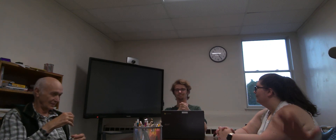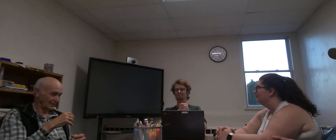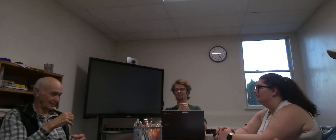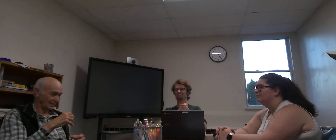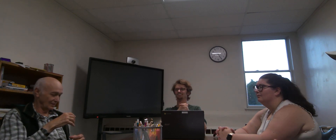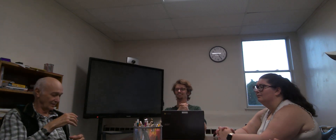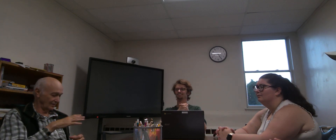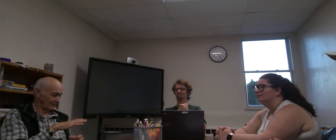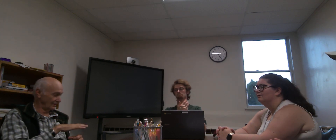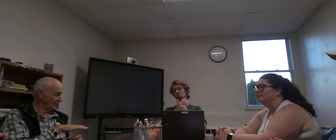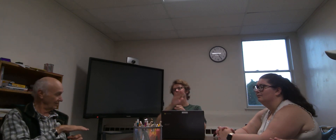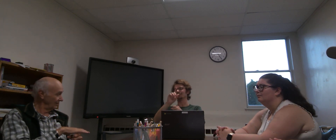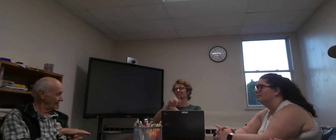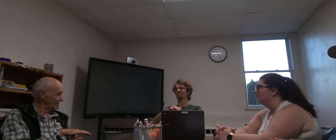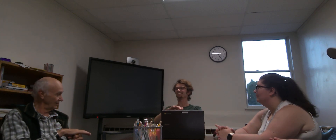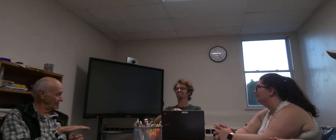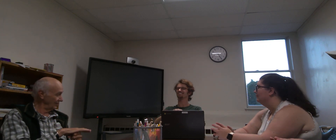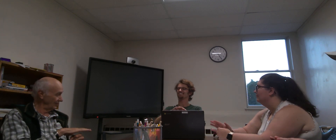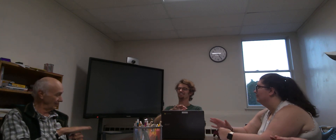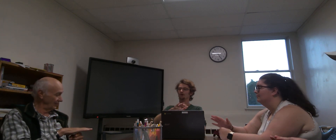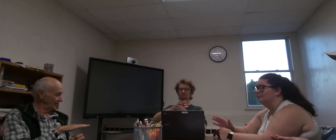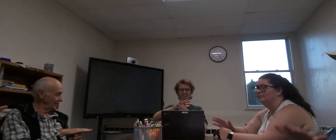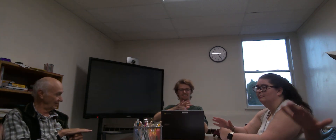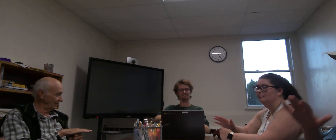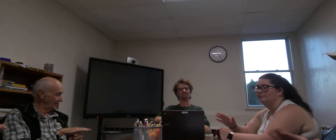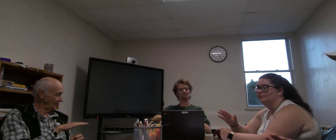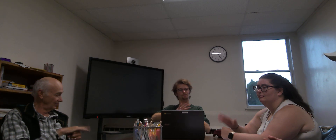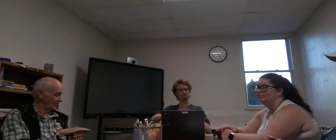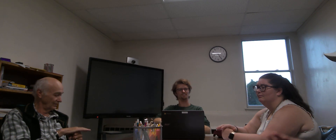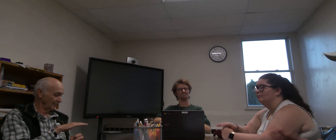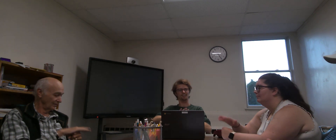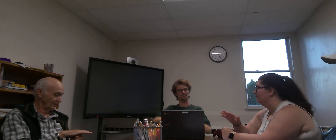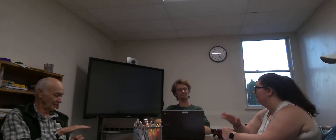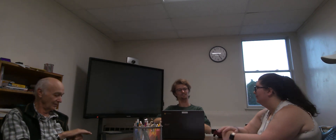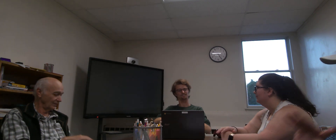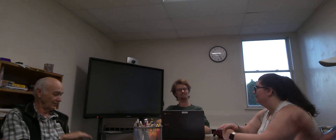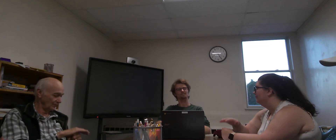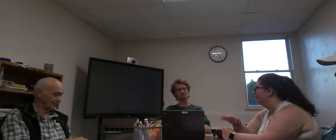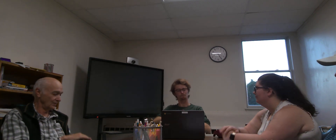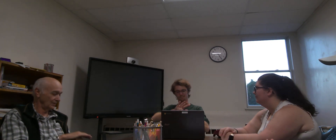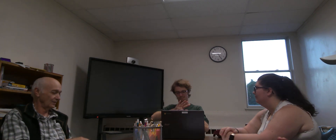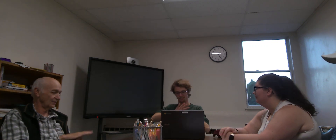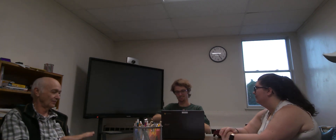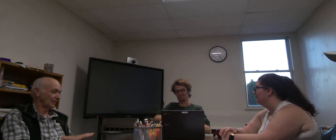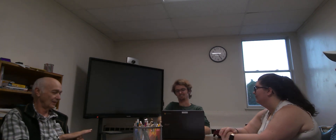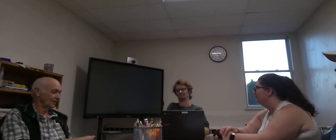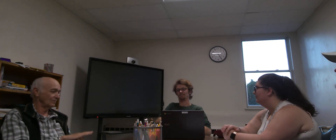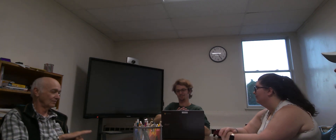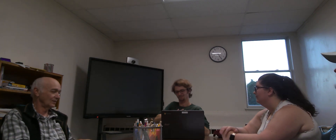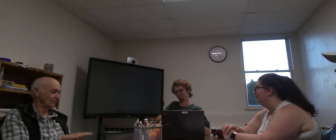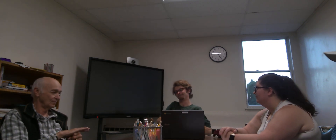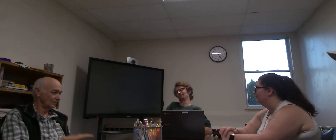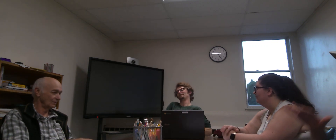that? This- There we go. Open hand, pressing down, putting stress on something. You can try to bury